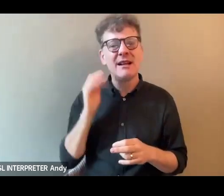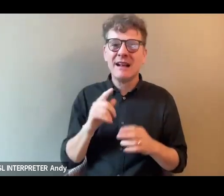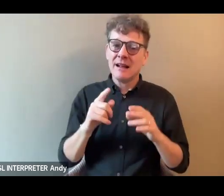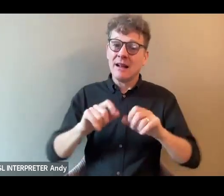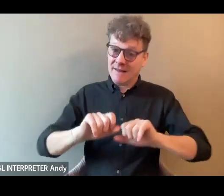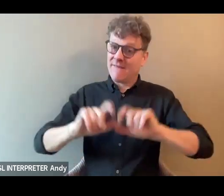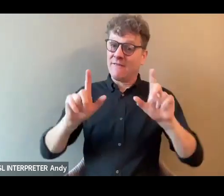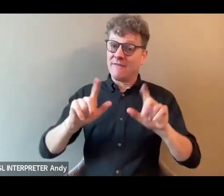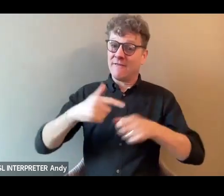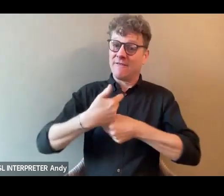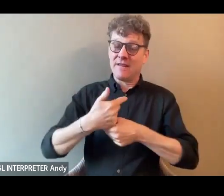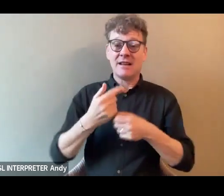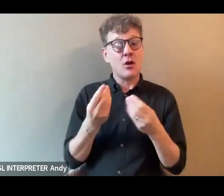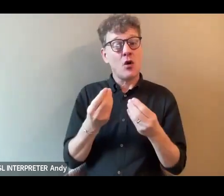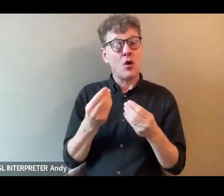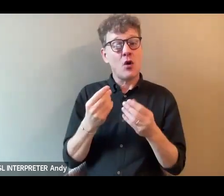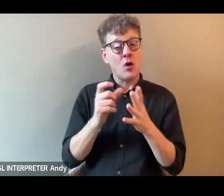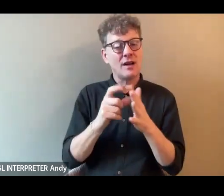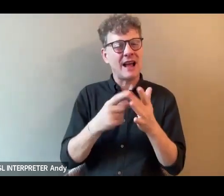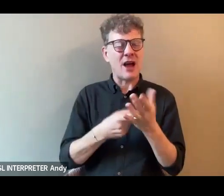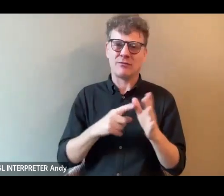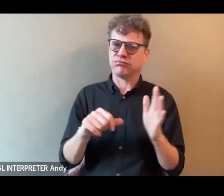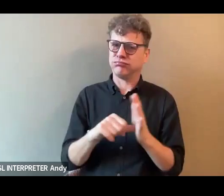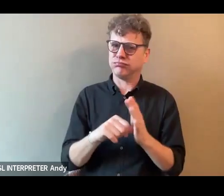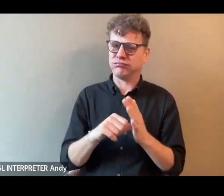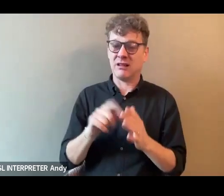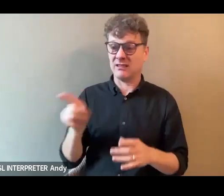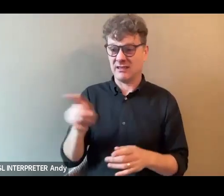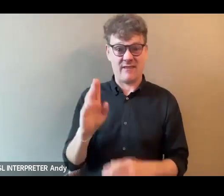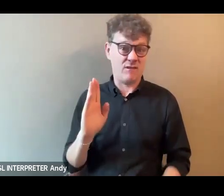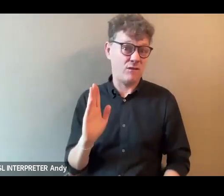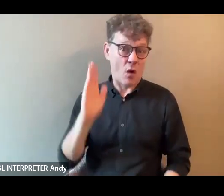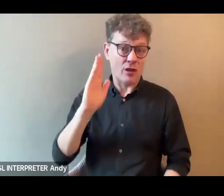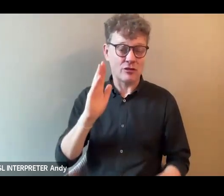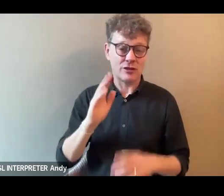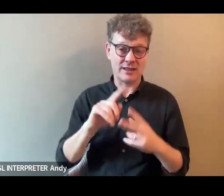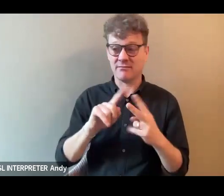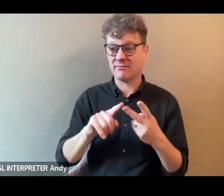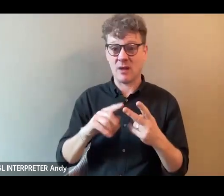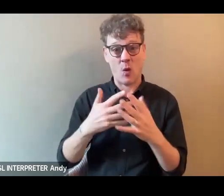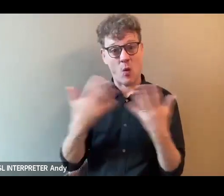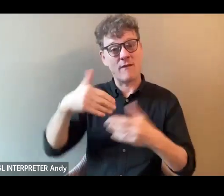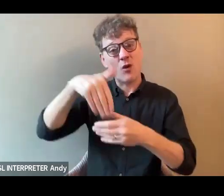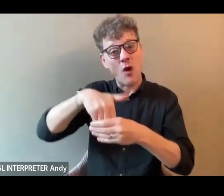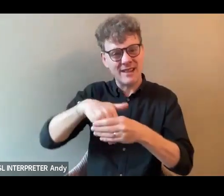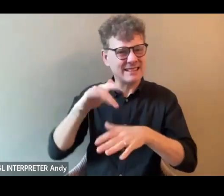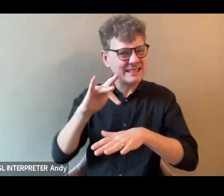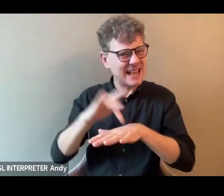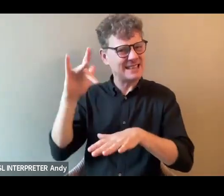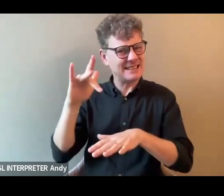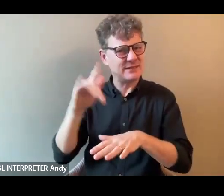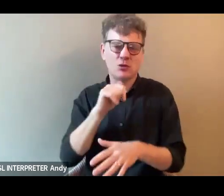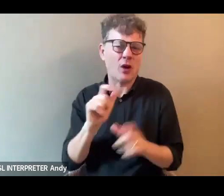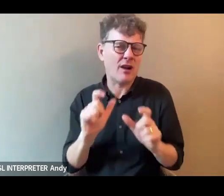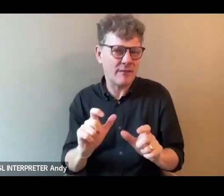problematic, mostly because of the voluntary nature of the work, the sense in which this is sensitive and therefore maybe not that comfortable, and the